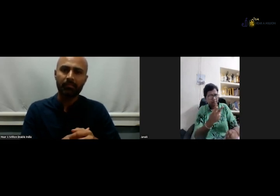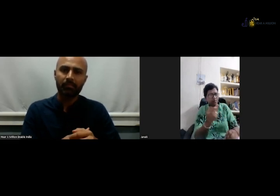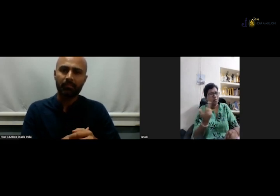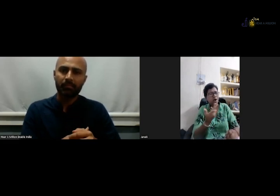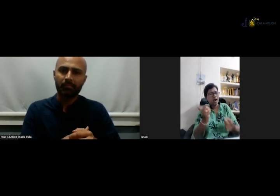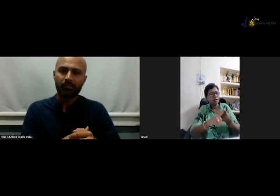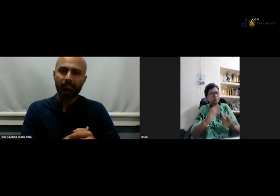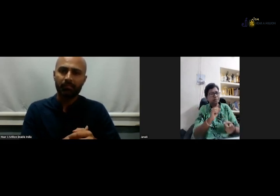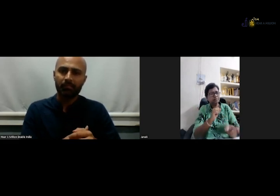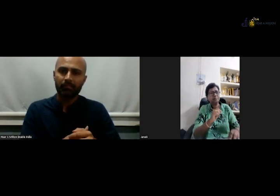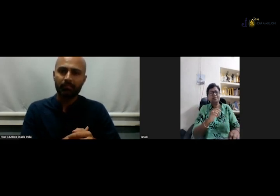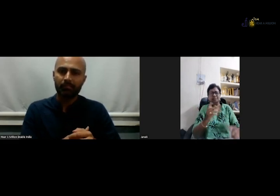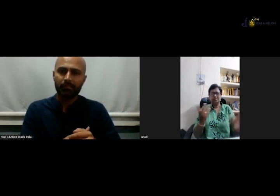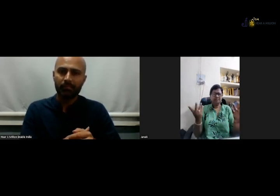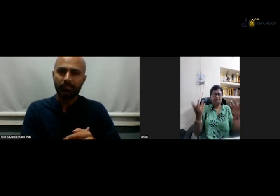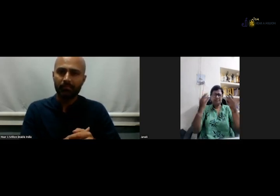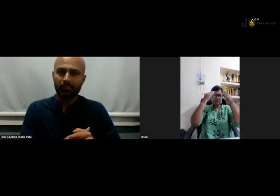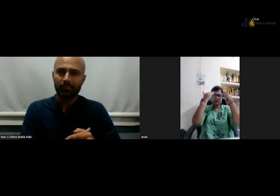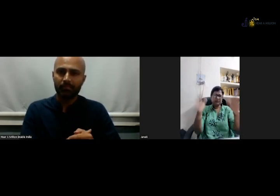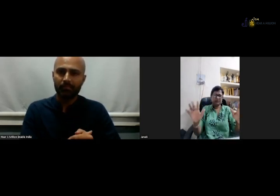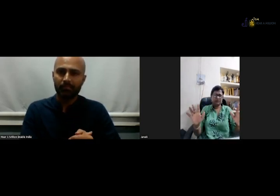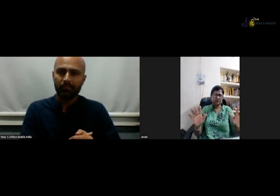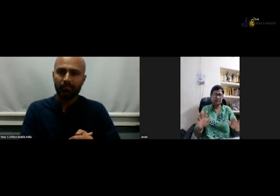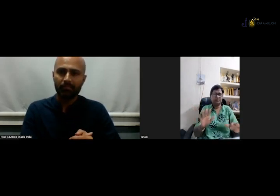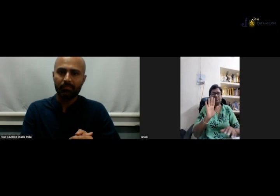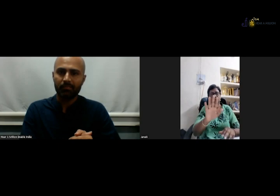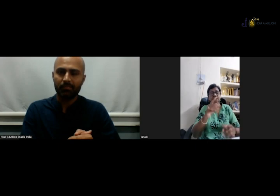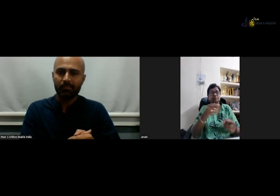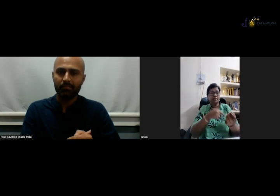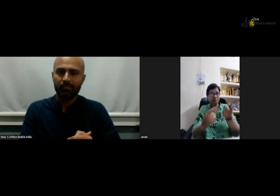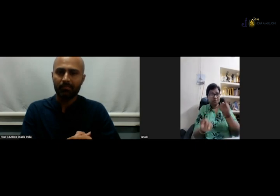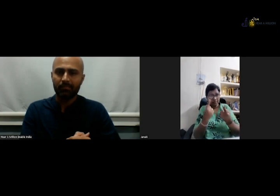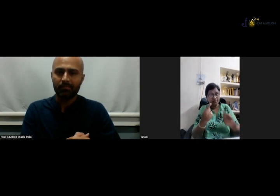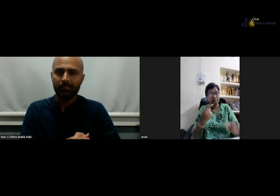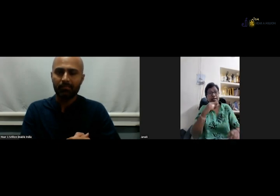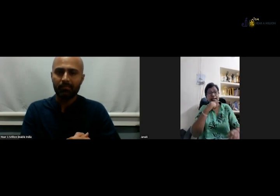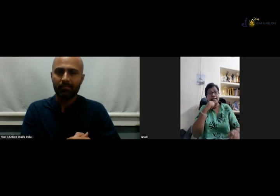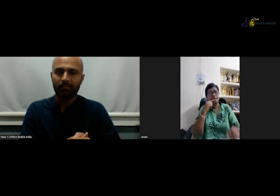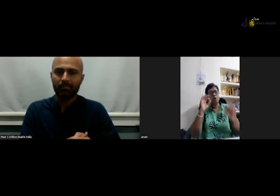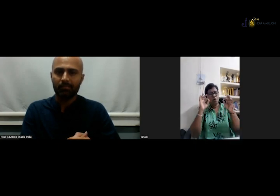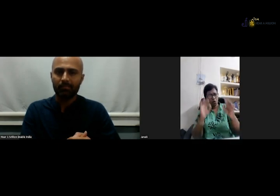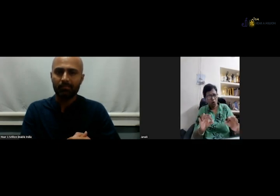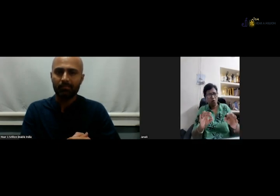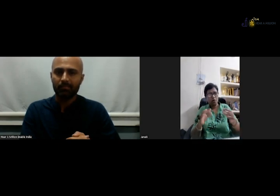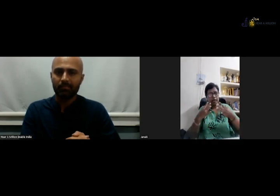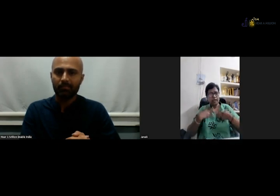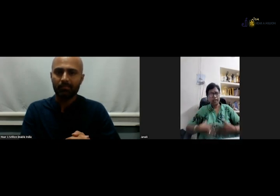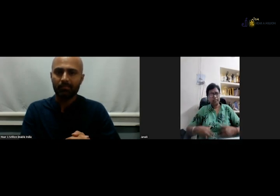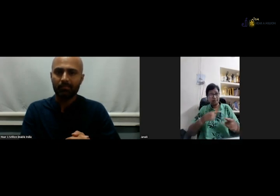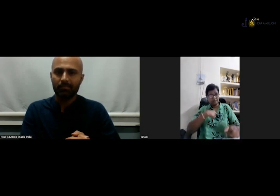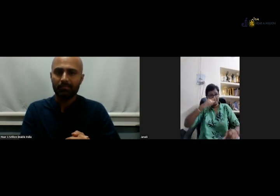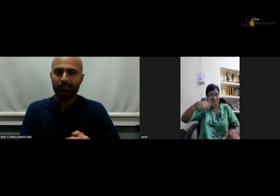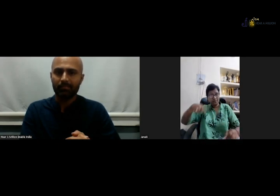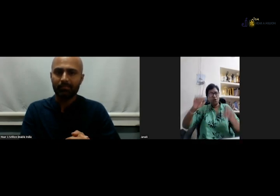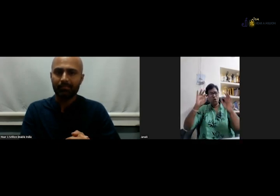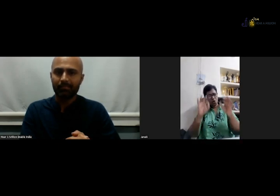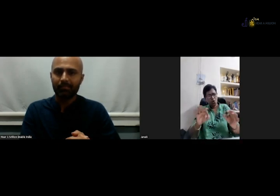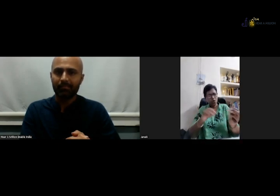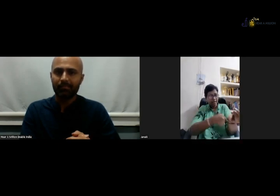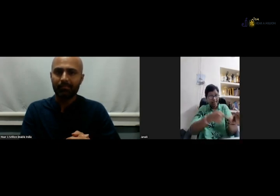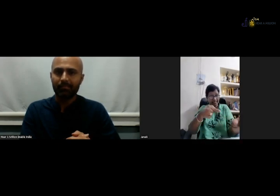having a heart pain, and my doctor told me that what is happening with you. I told him I don't know. I'm not feeling good. He told me